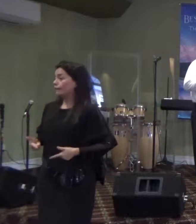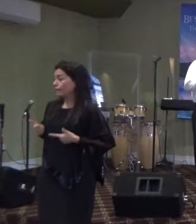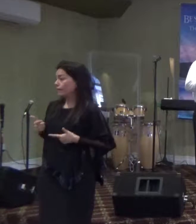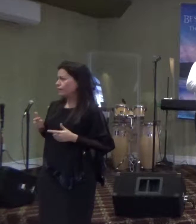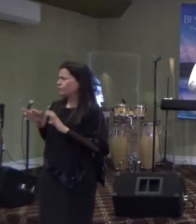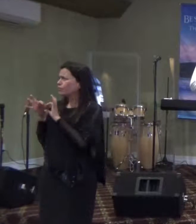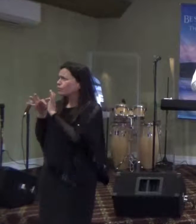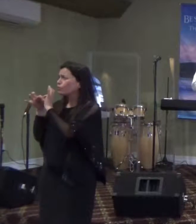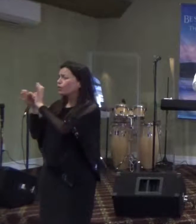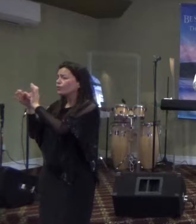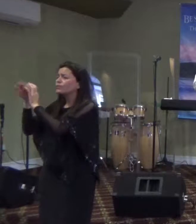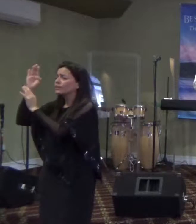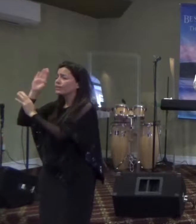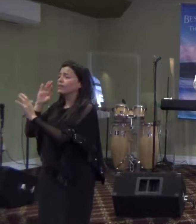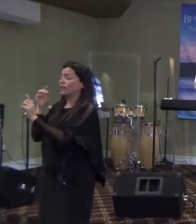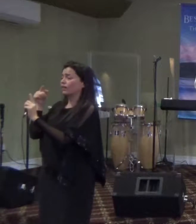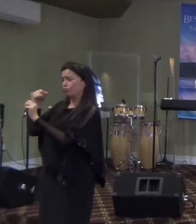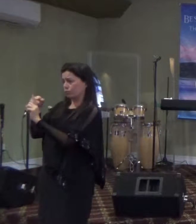purpose of God.